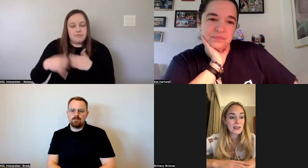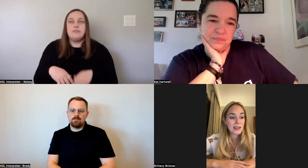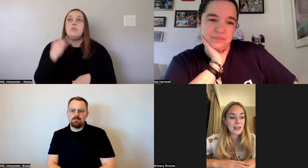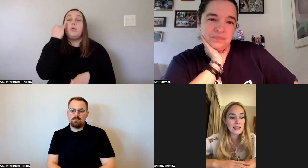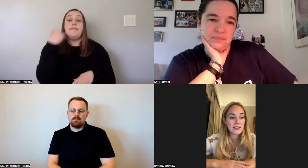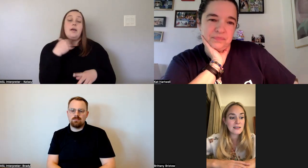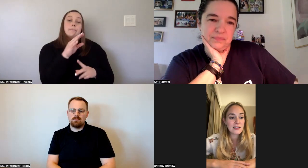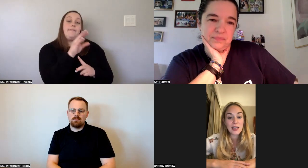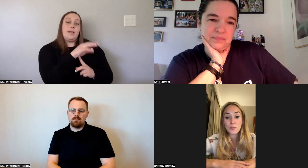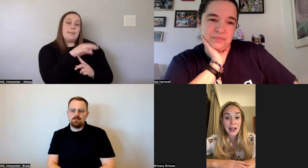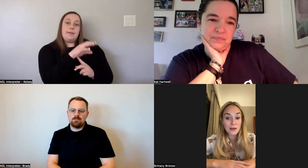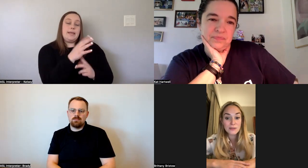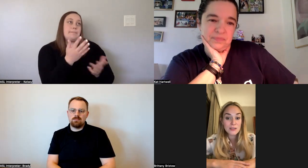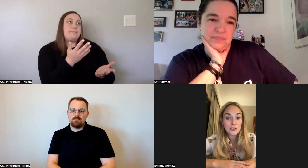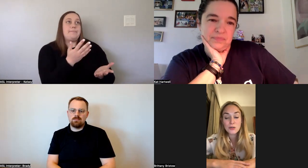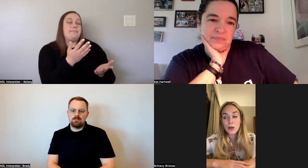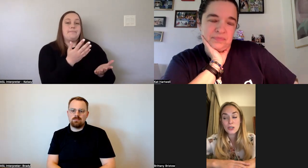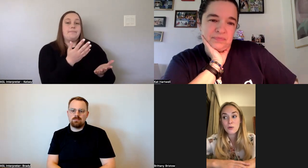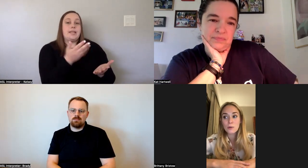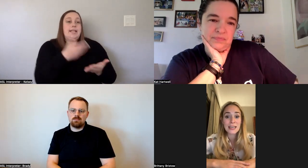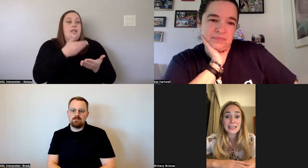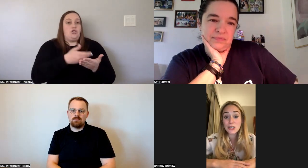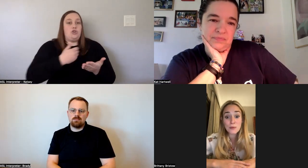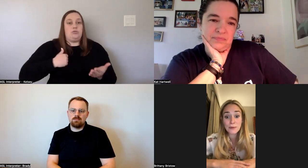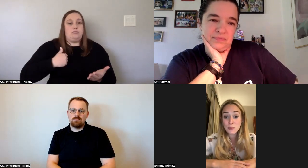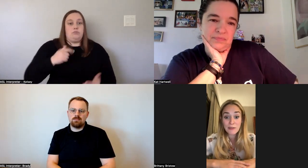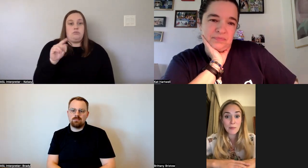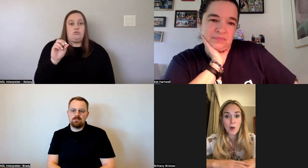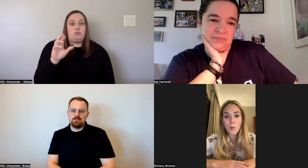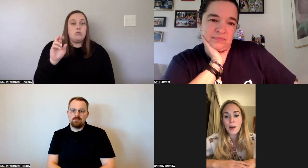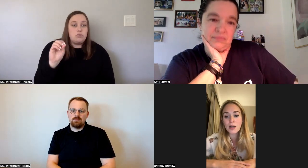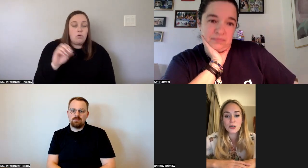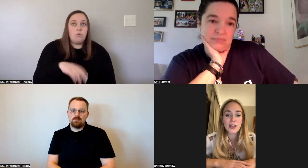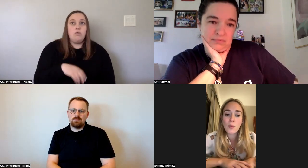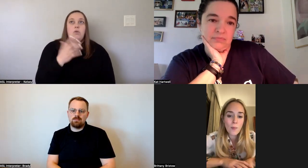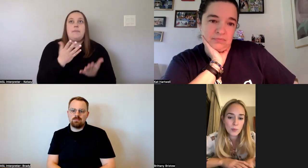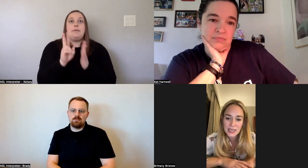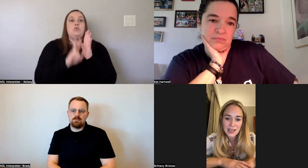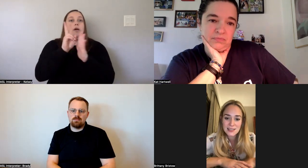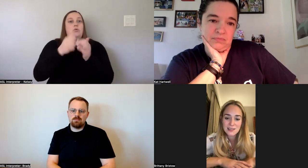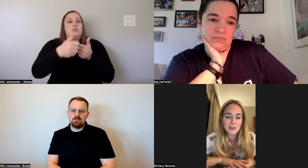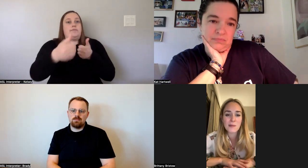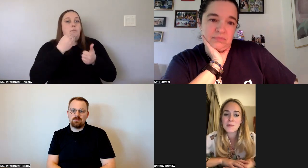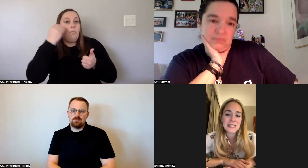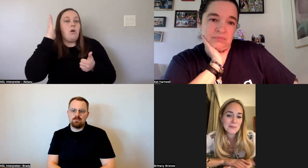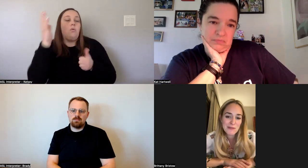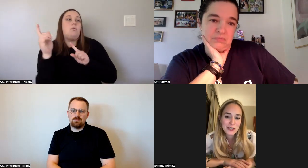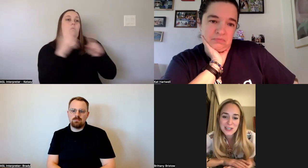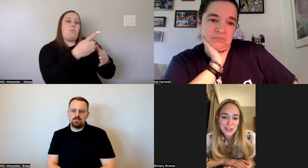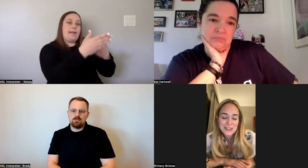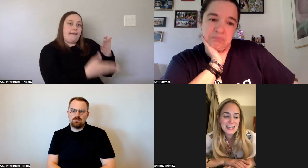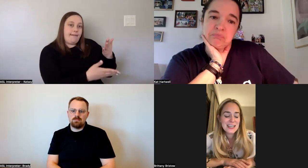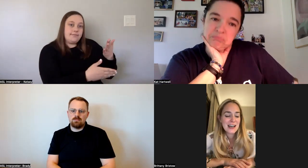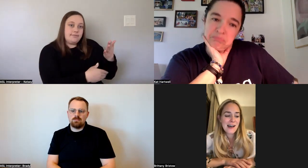filming in and around Toronto or like 2 hours away from home, I'll try to go home on weekends. He'll come up to see me